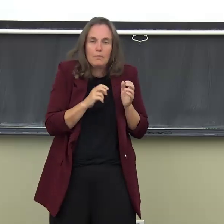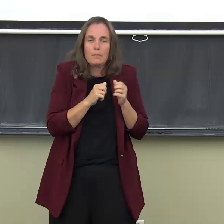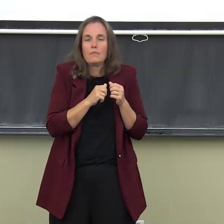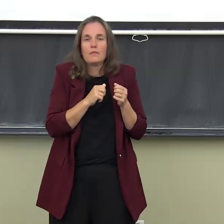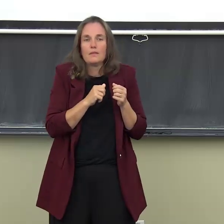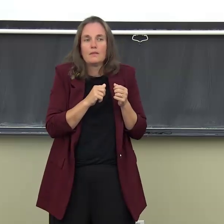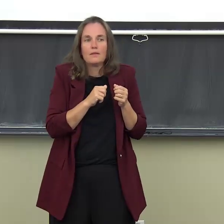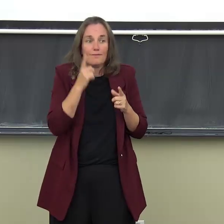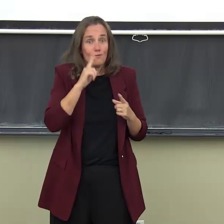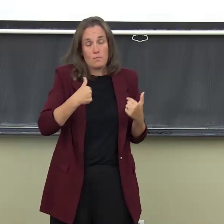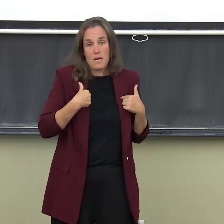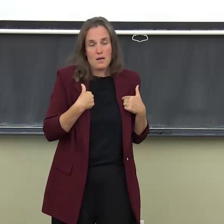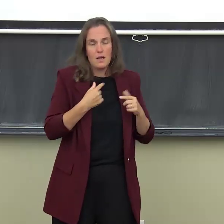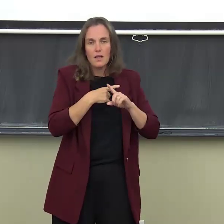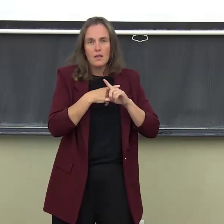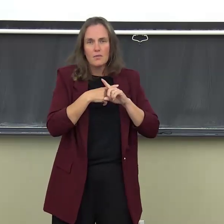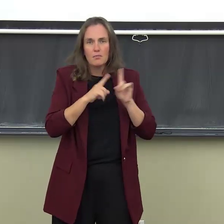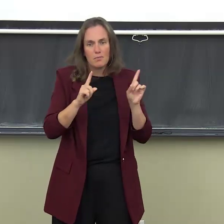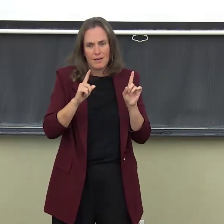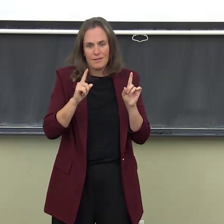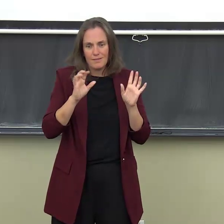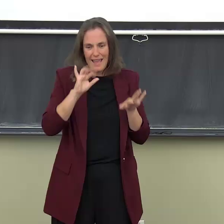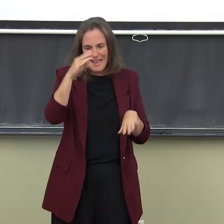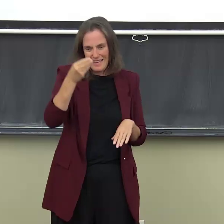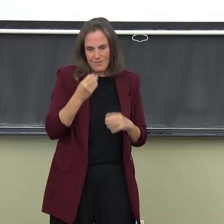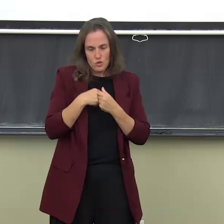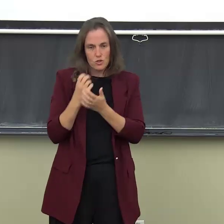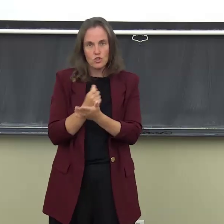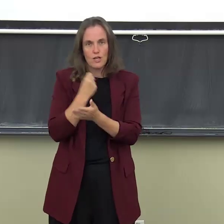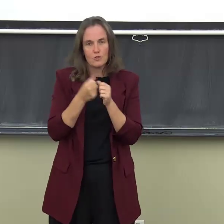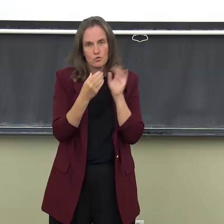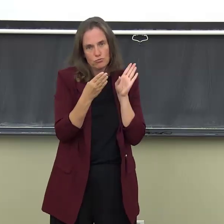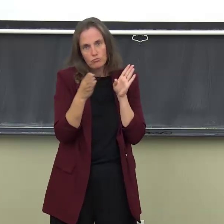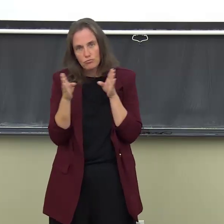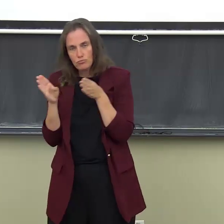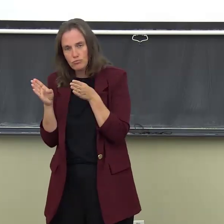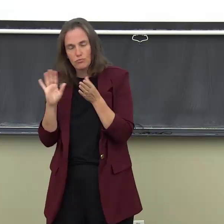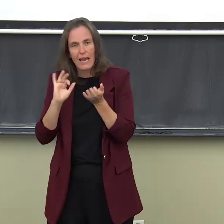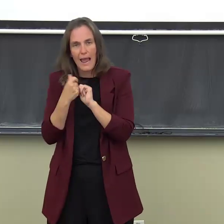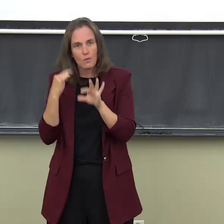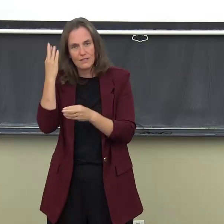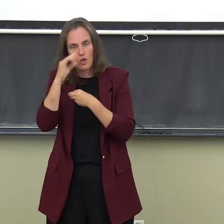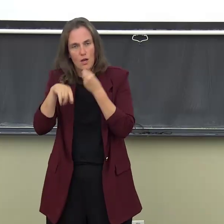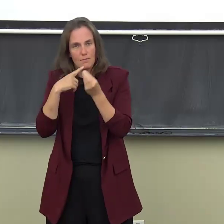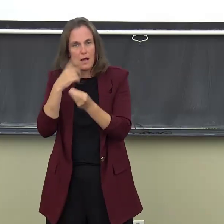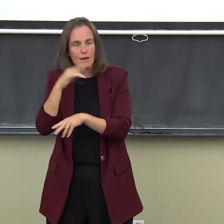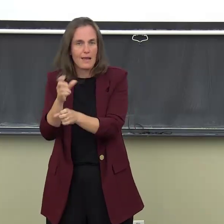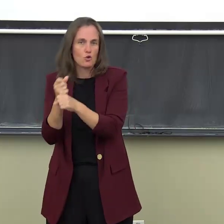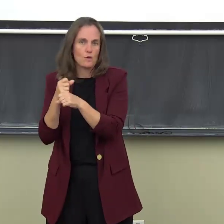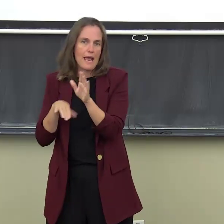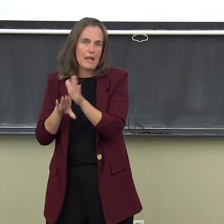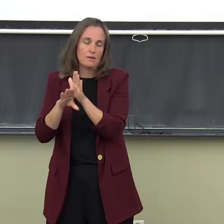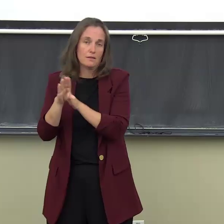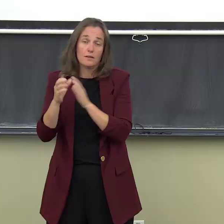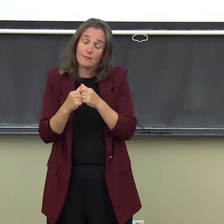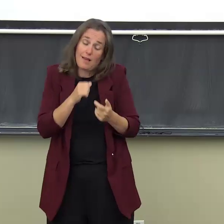Gives a chance to start to shift the way it's thought about and created. And